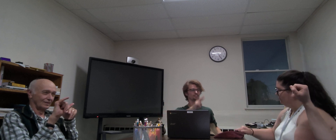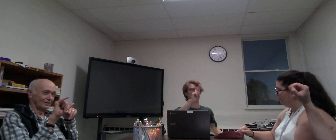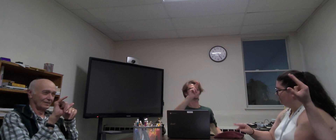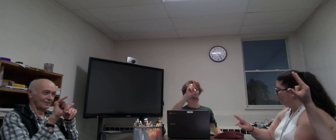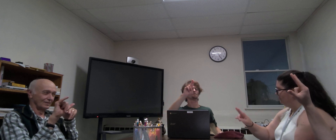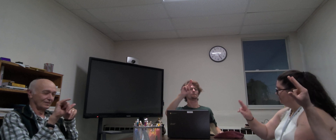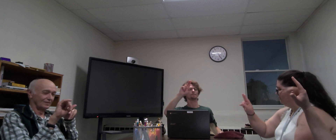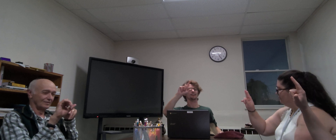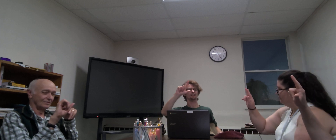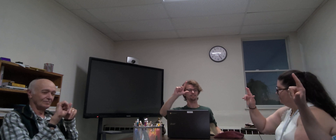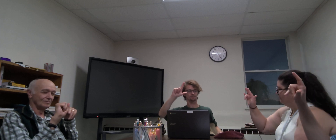J-U-L-Y.